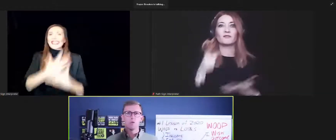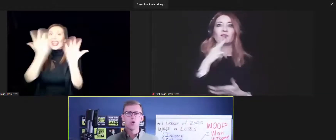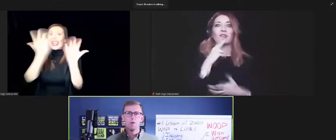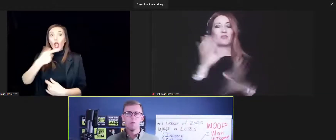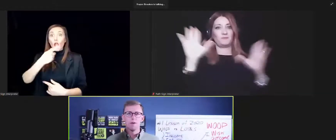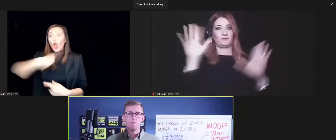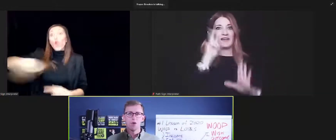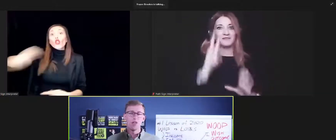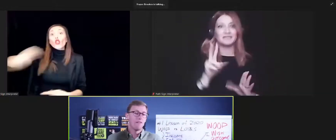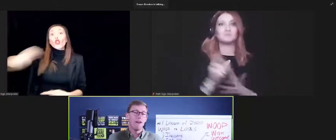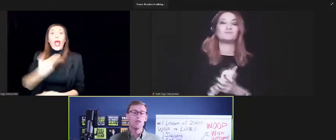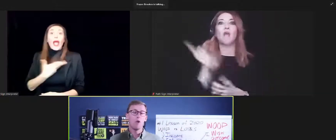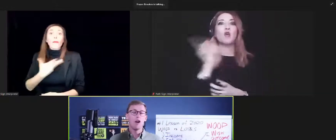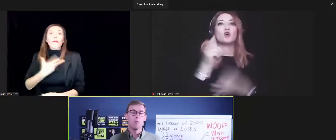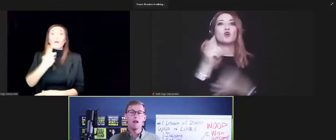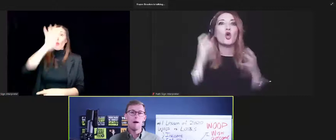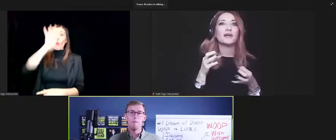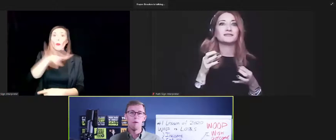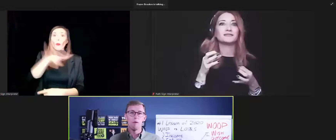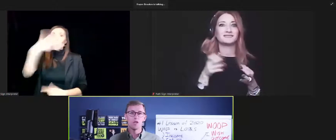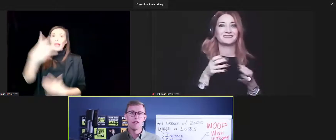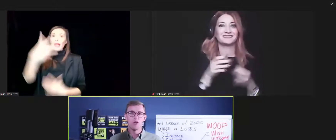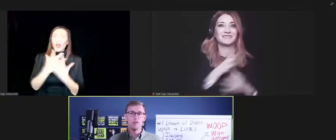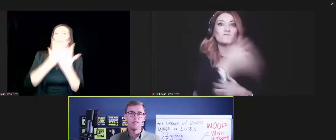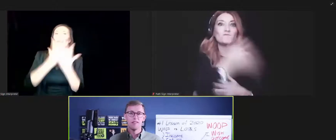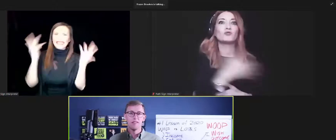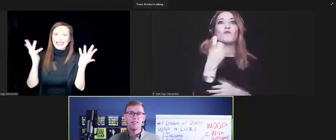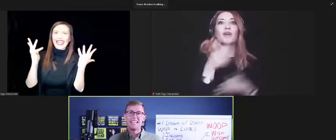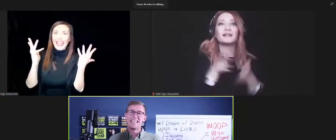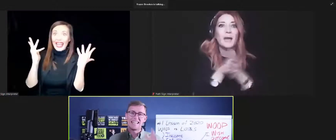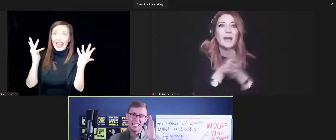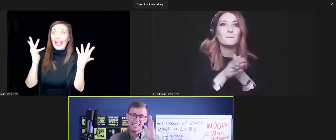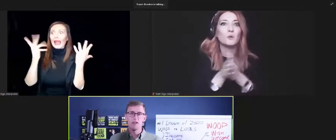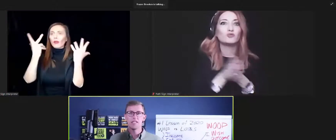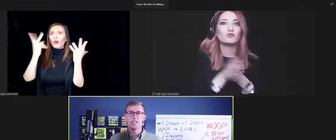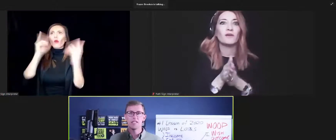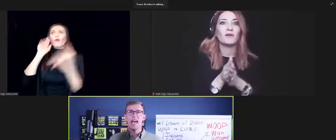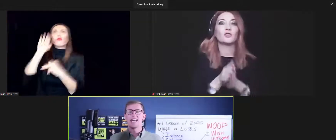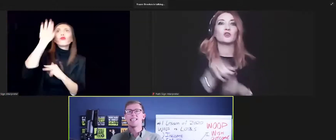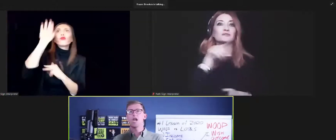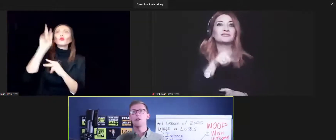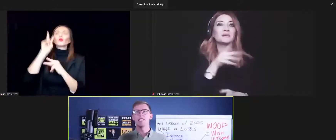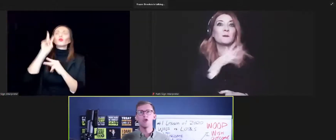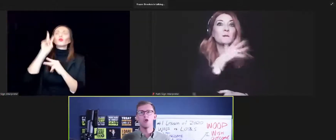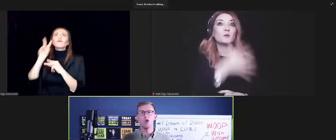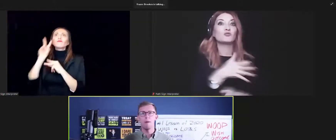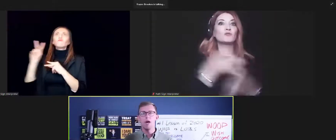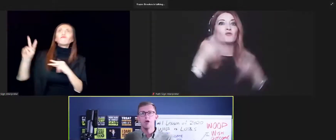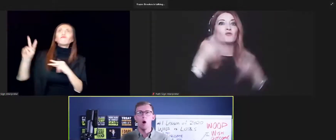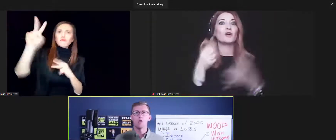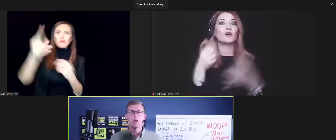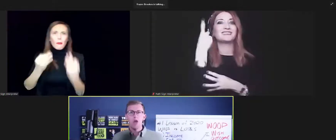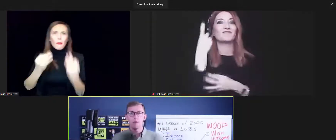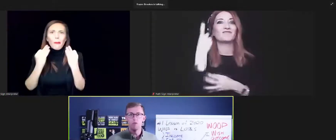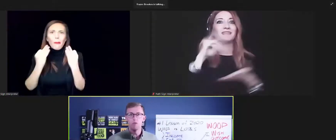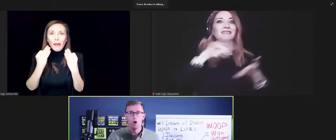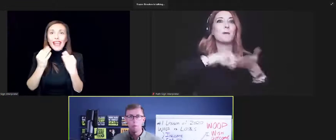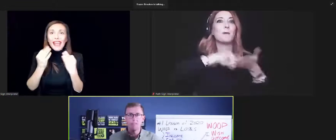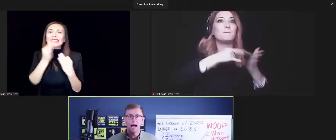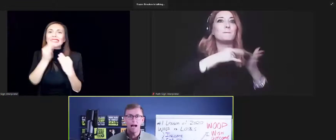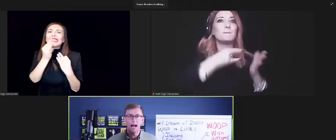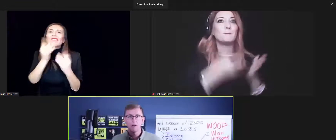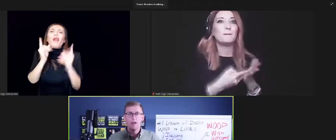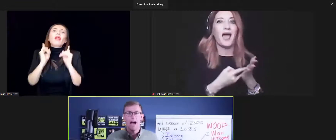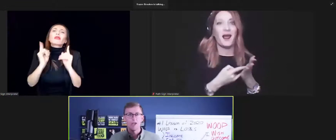comes true. You'll never have to worry about motivation. You need clarity. It's like going to the gym. You go to the gym and you run up and